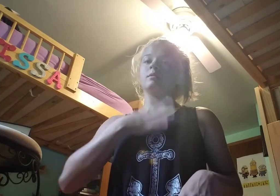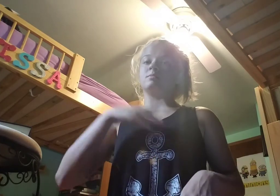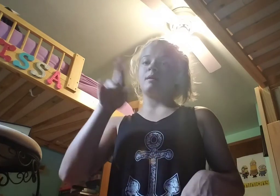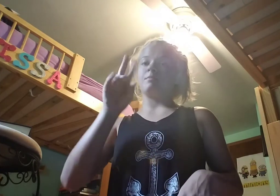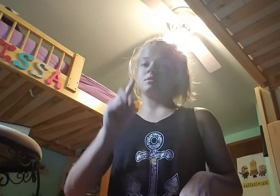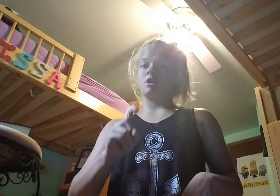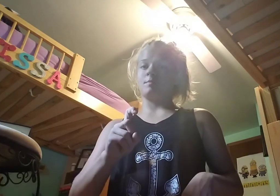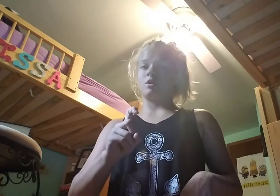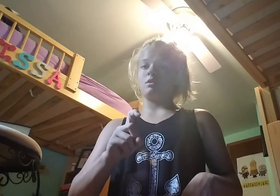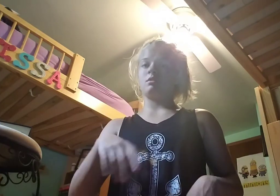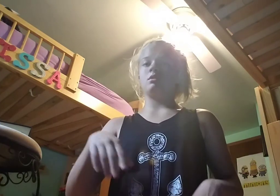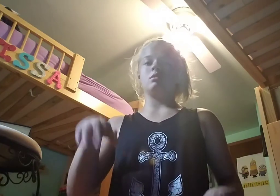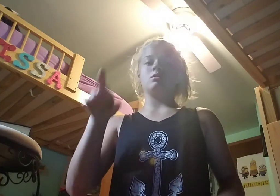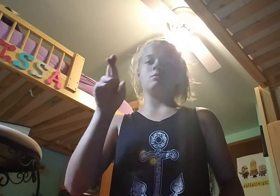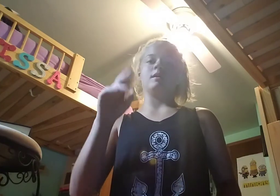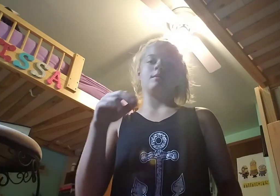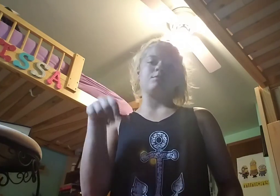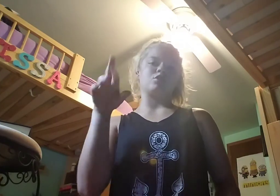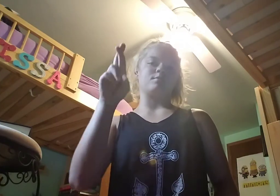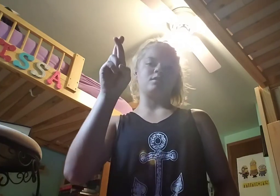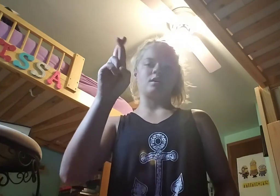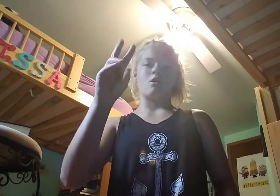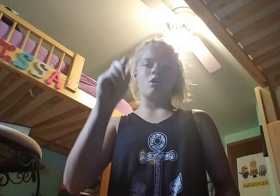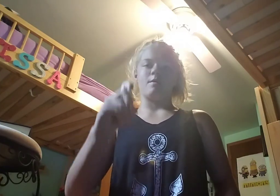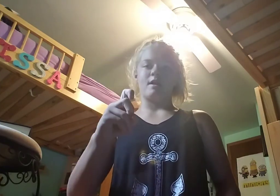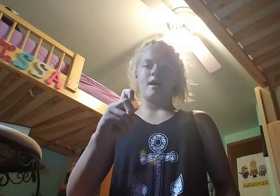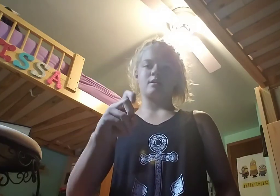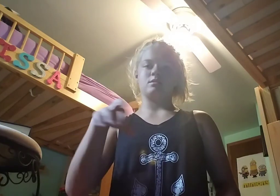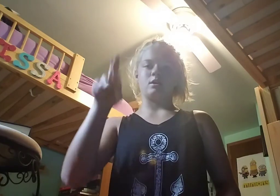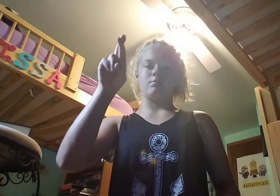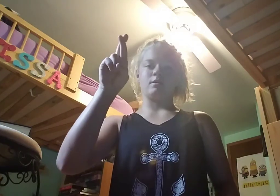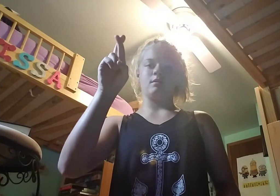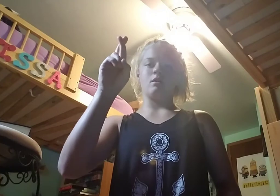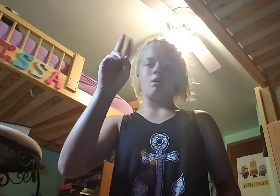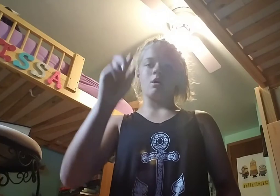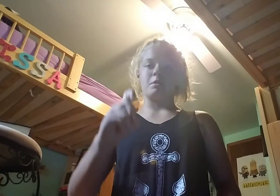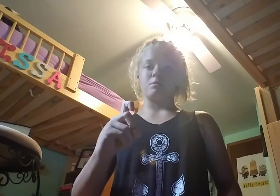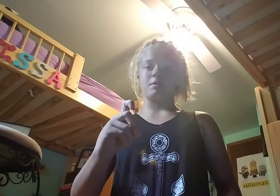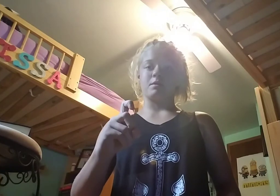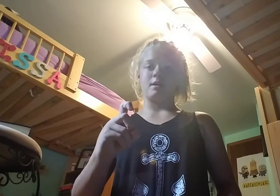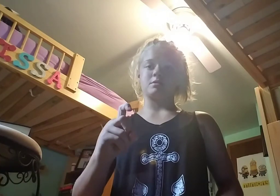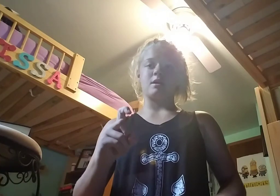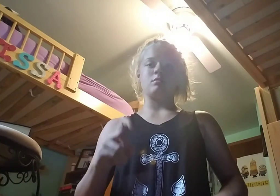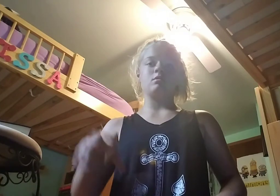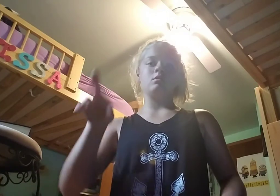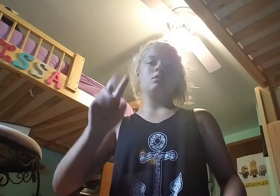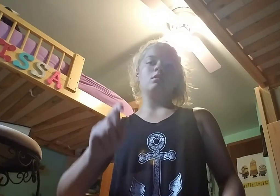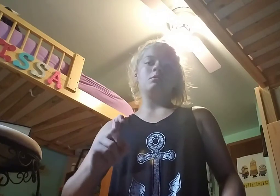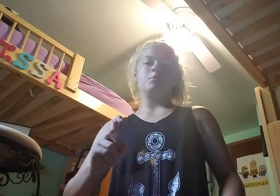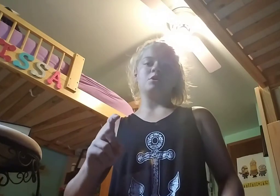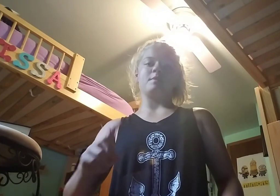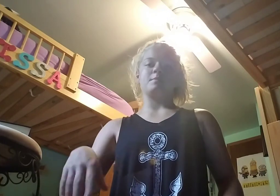where's my prescription? The prescription's like an R and then an X, like you bring R and then you bring the X down. Where's my